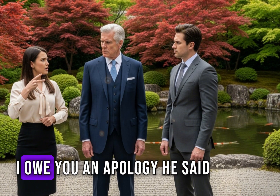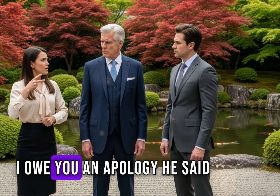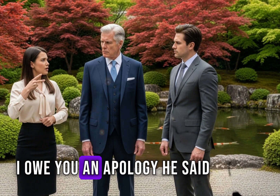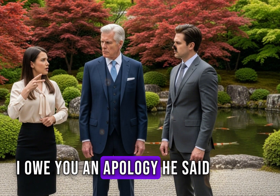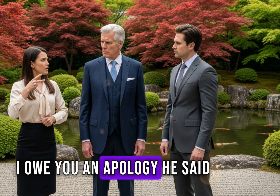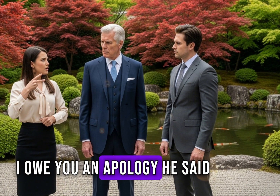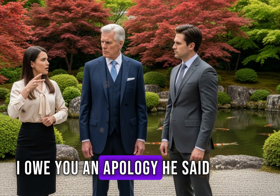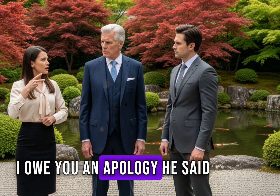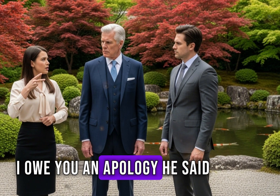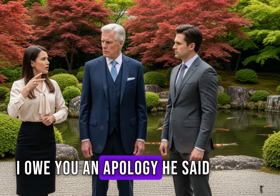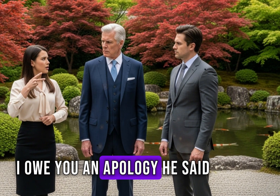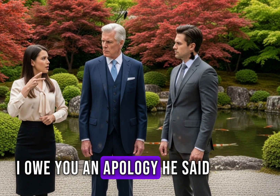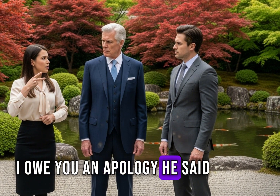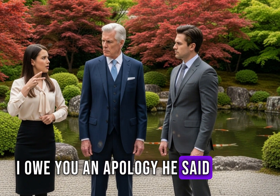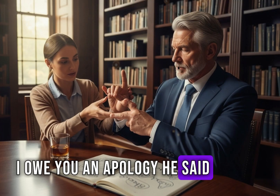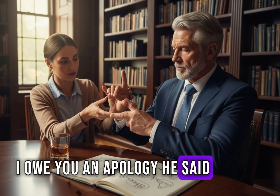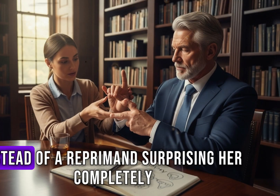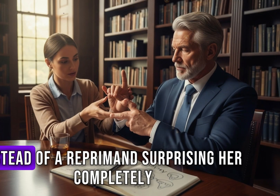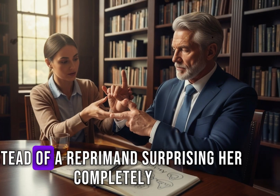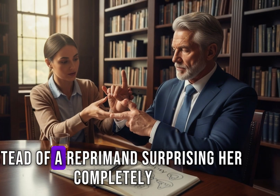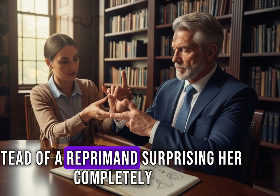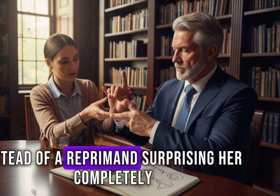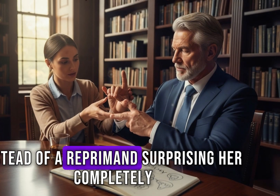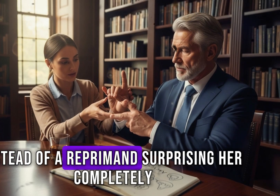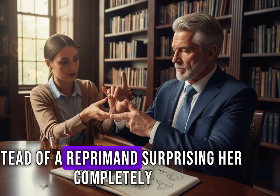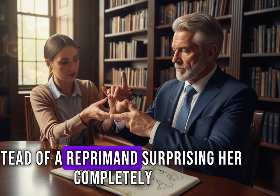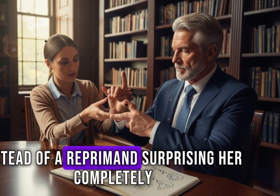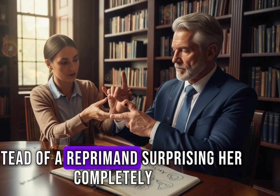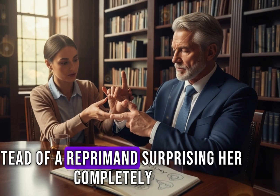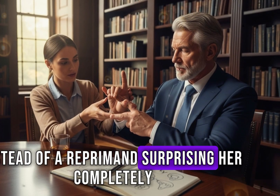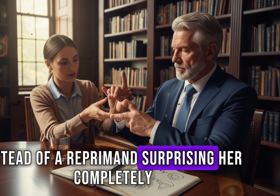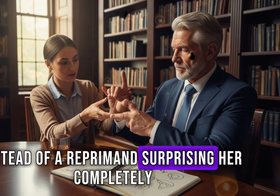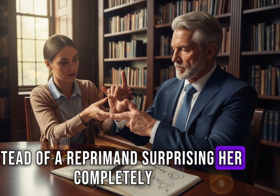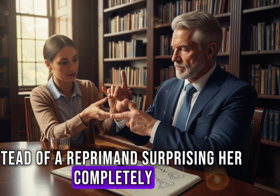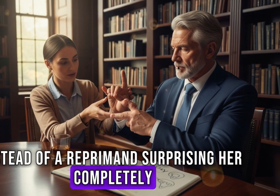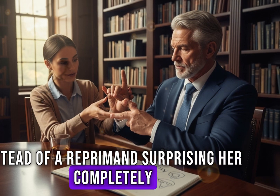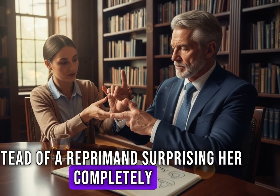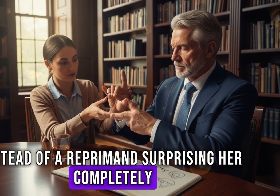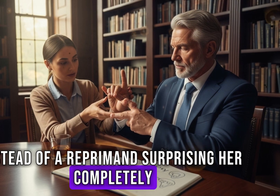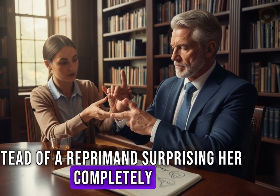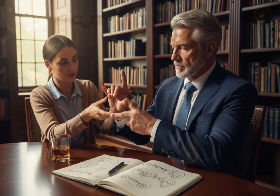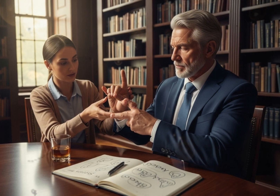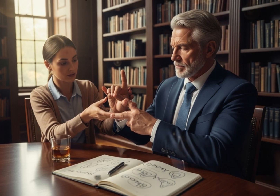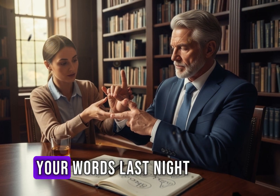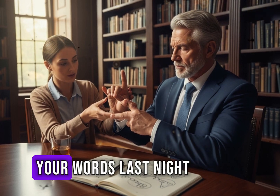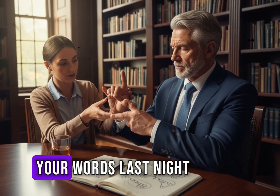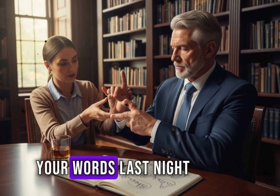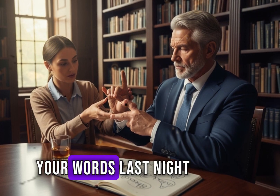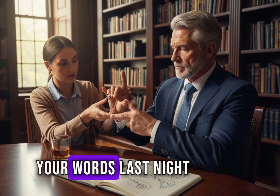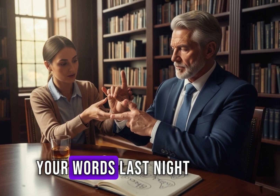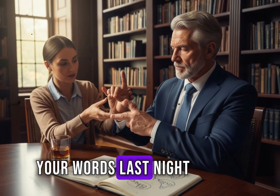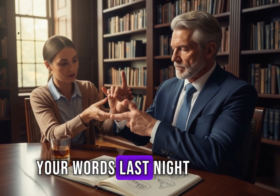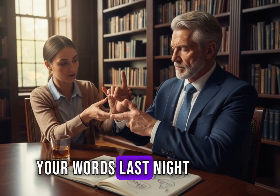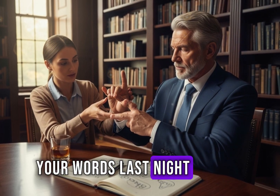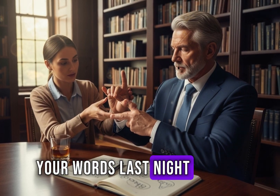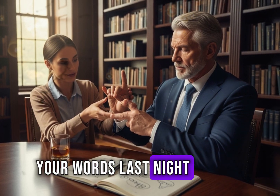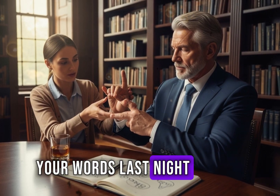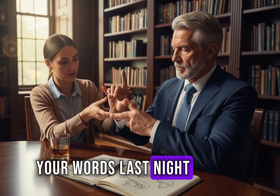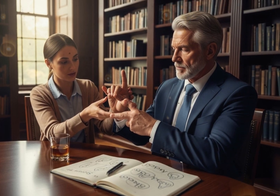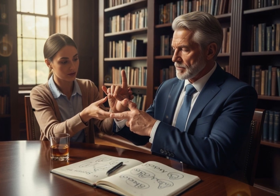you an apology," he said instead of a reprimand, surprising her completely. "Your words last night.